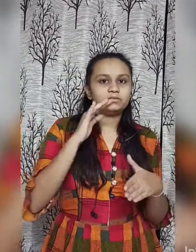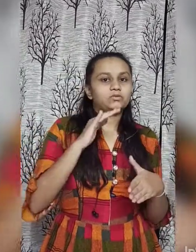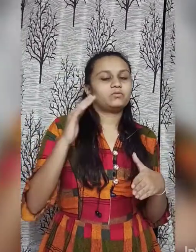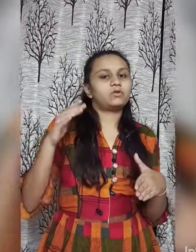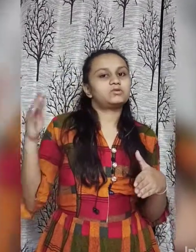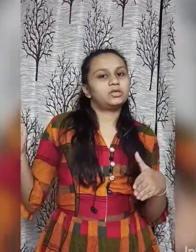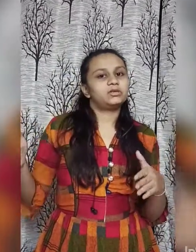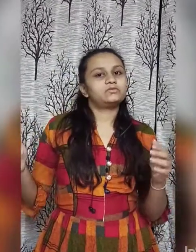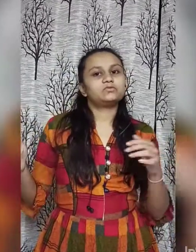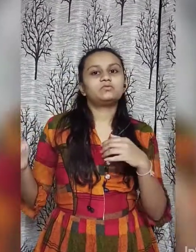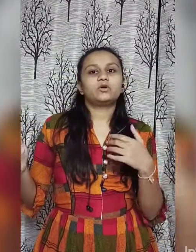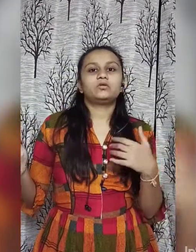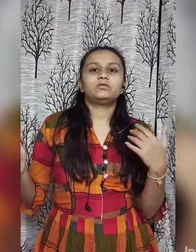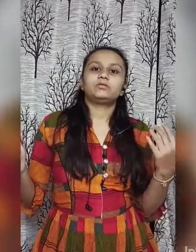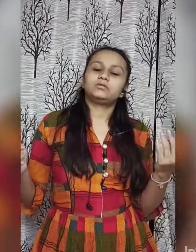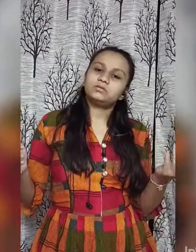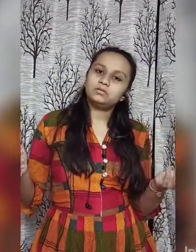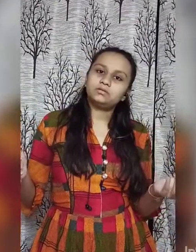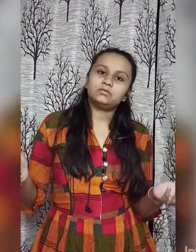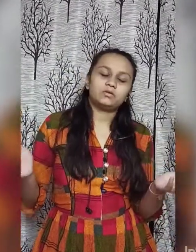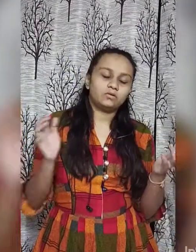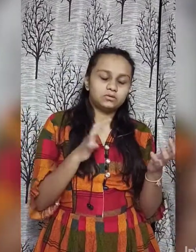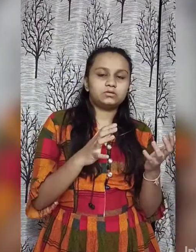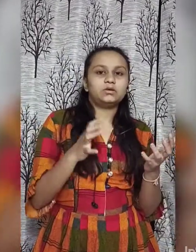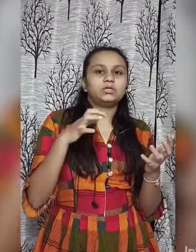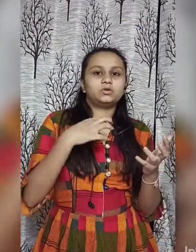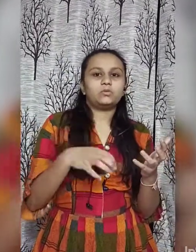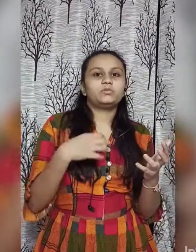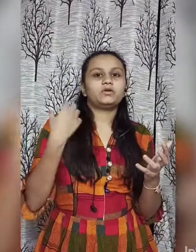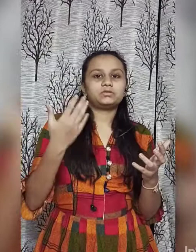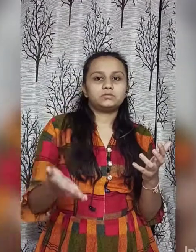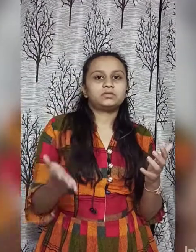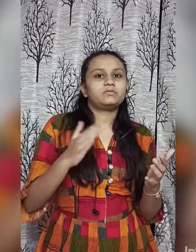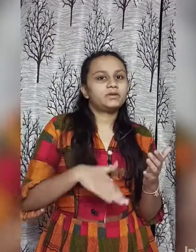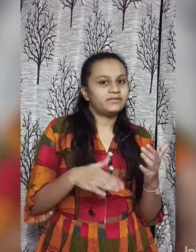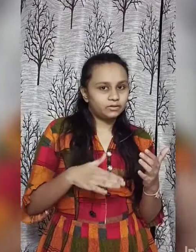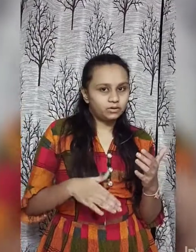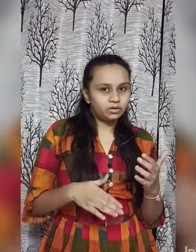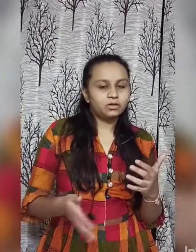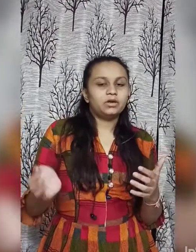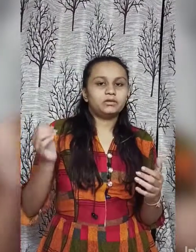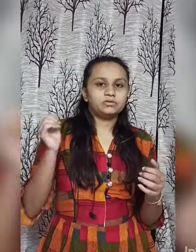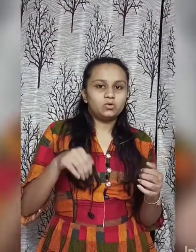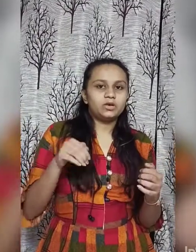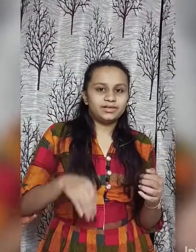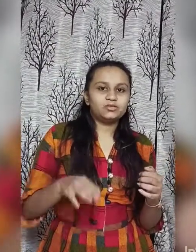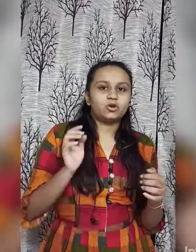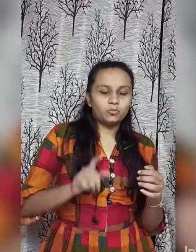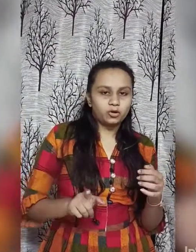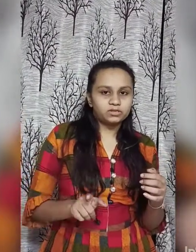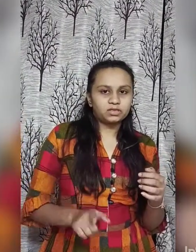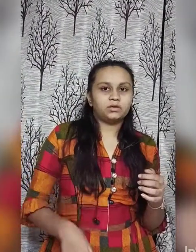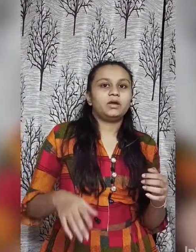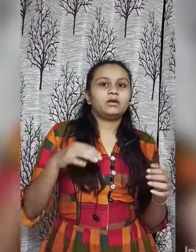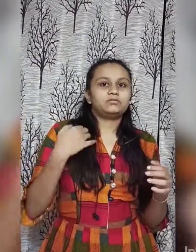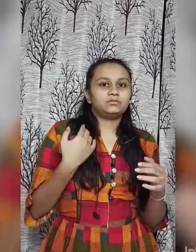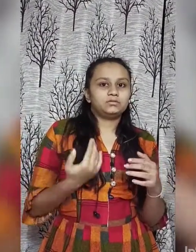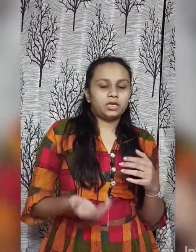method of costing used to ascertain cost of a job or a specific order is known as job costing.